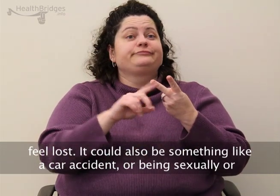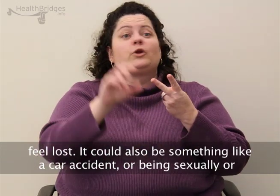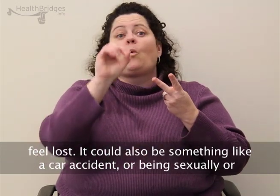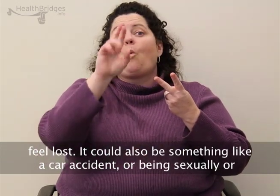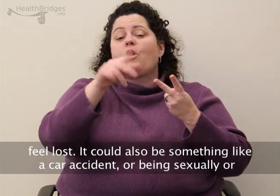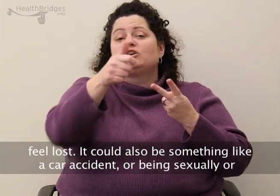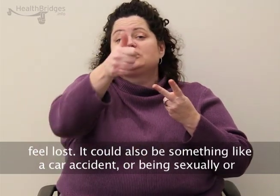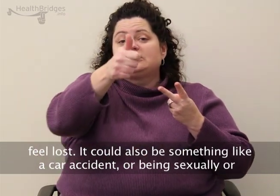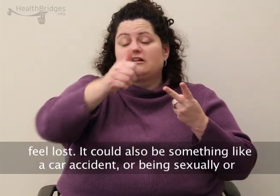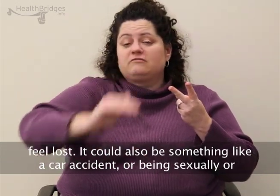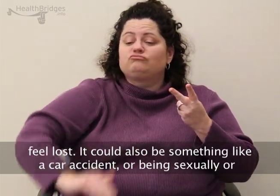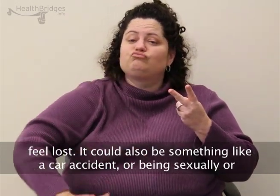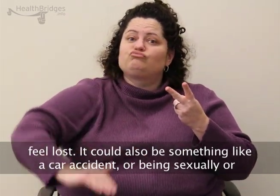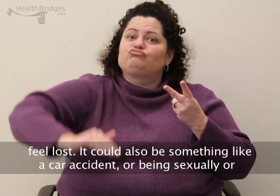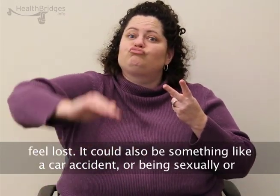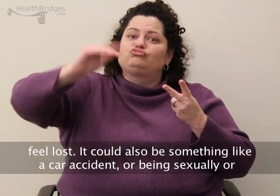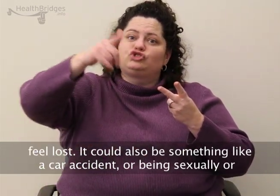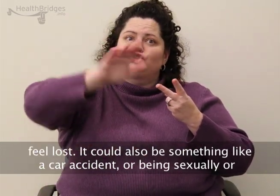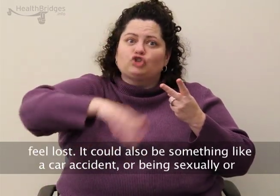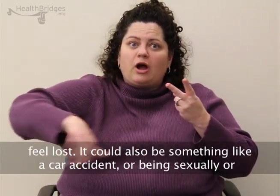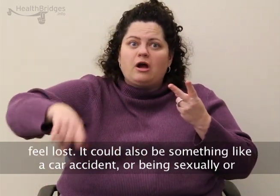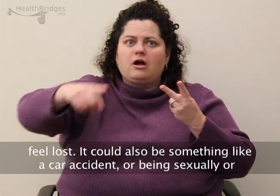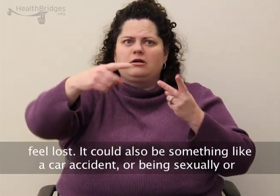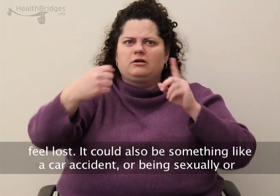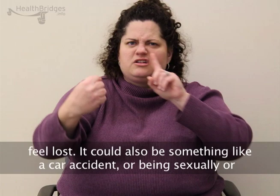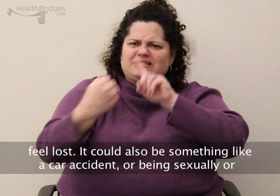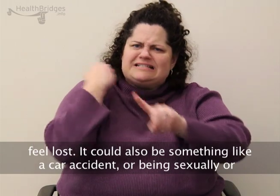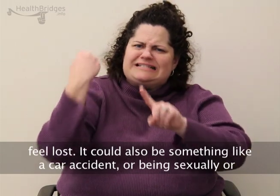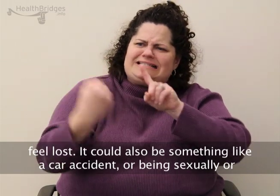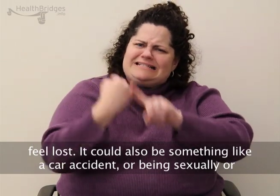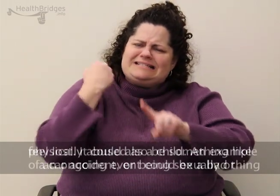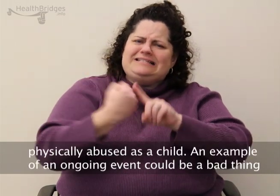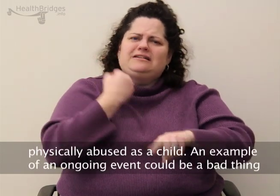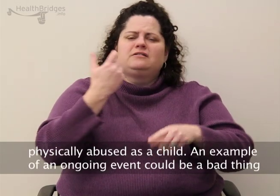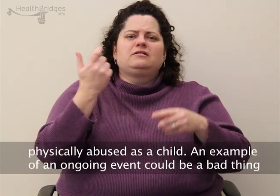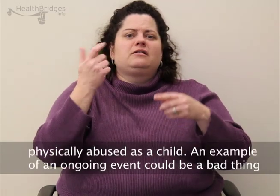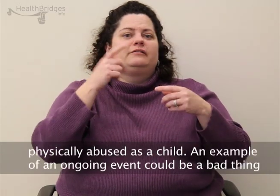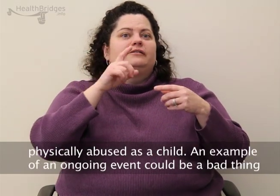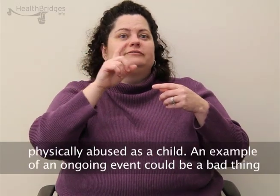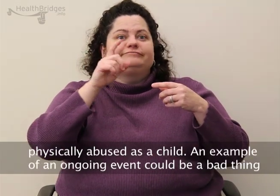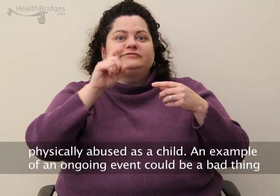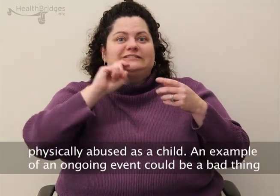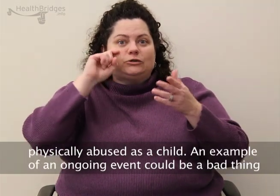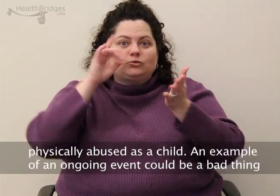It could also be something like a car accident or being sexually or physically abused as a child.